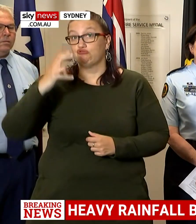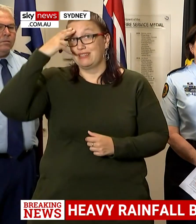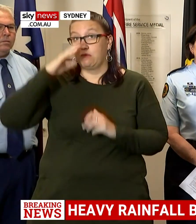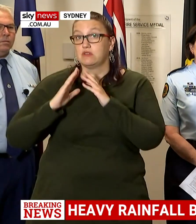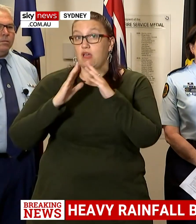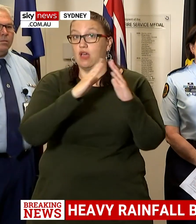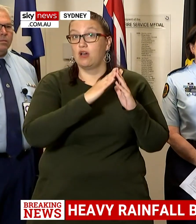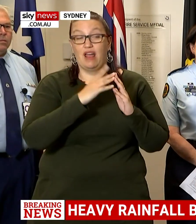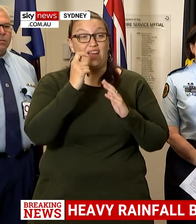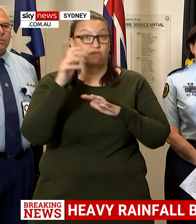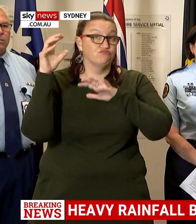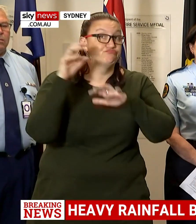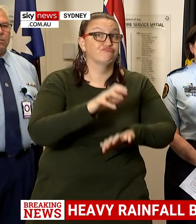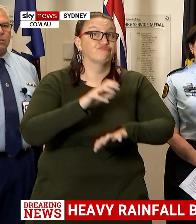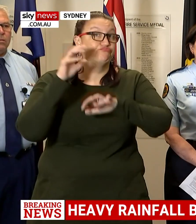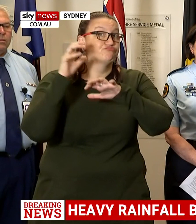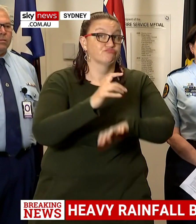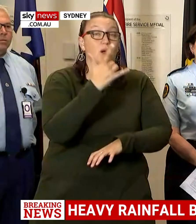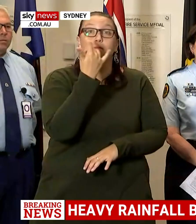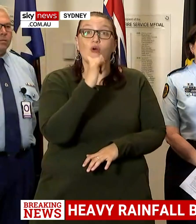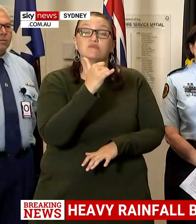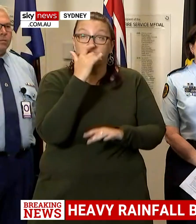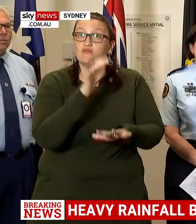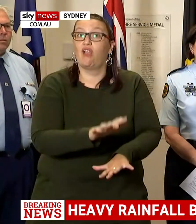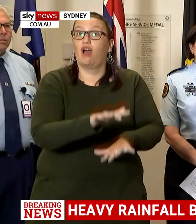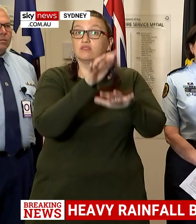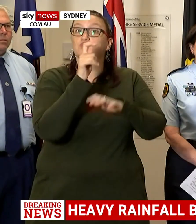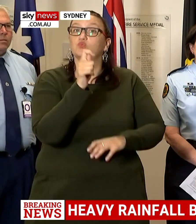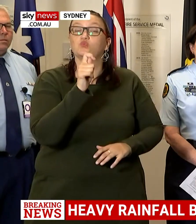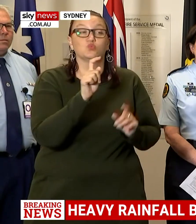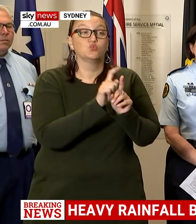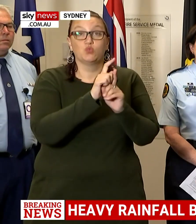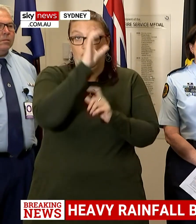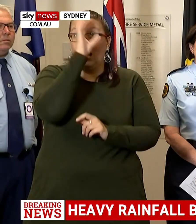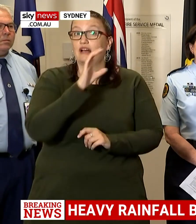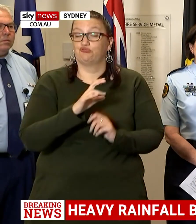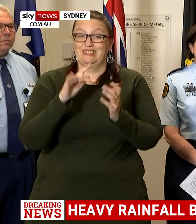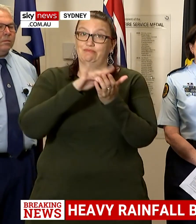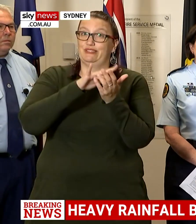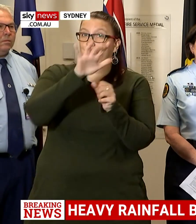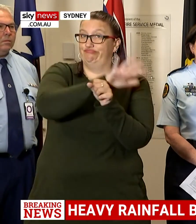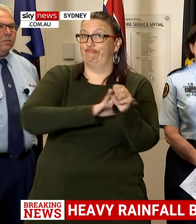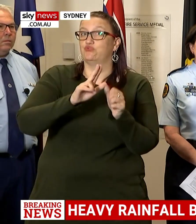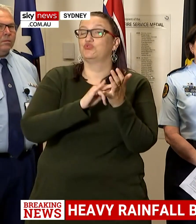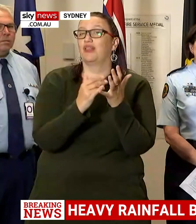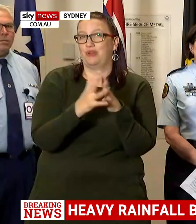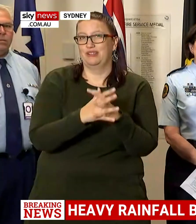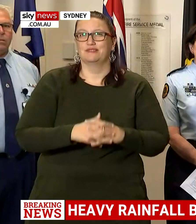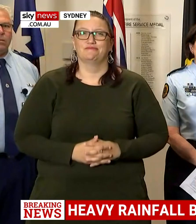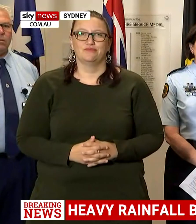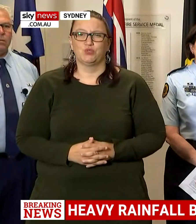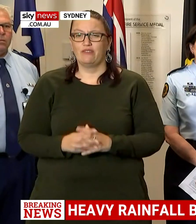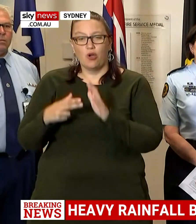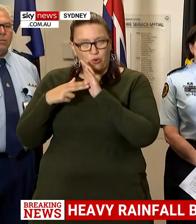to heavy rainfall and potential flooding. Today also we are watching, in addition to the northern rivers, in addition to the